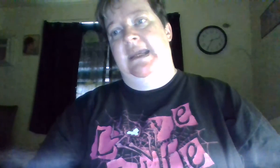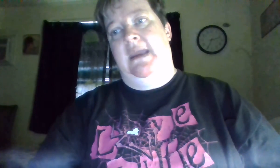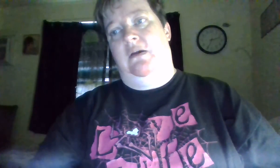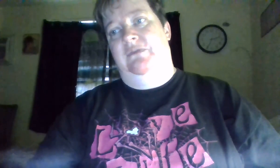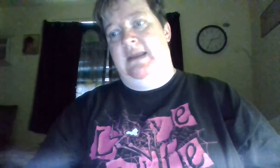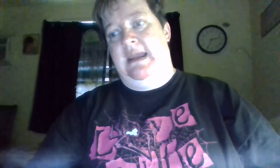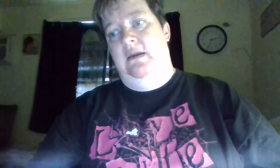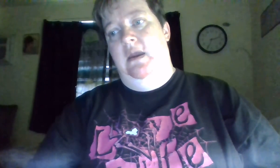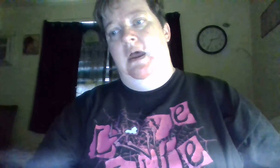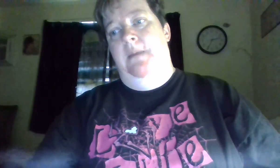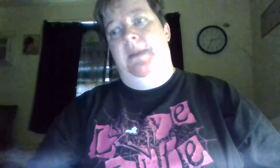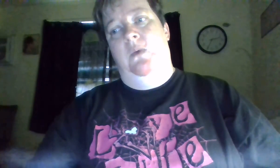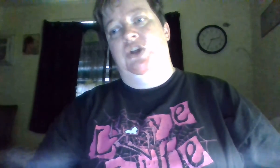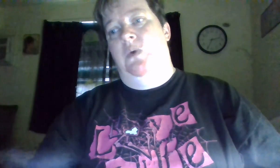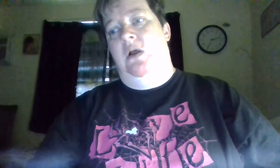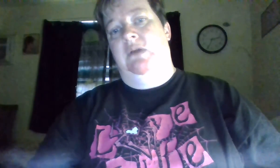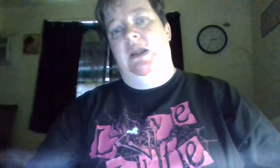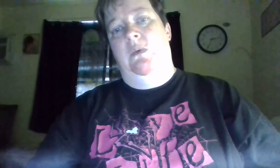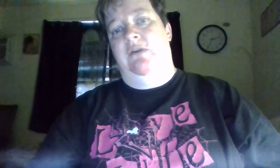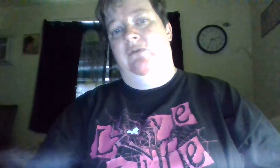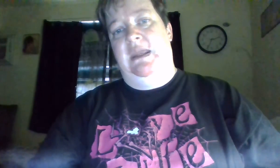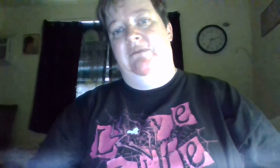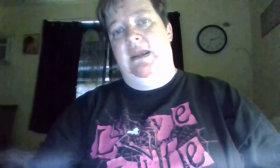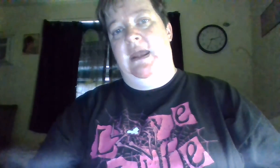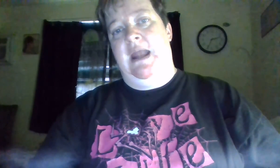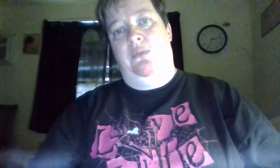care of today. But I wish you all a really wonderful evening. And